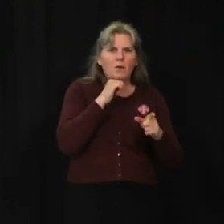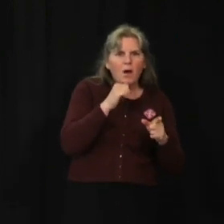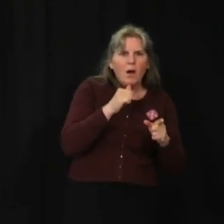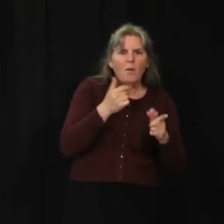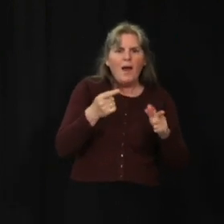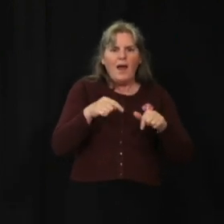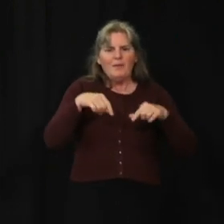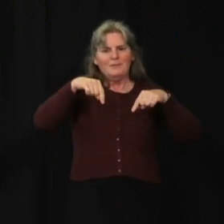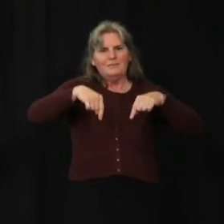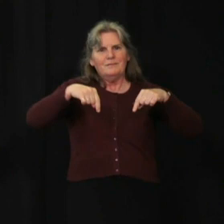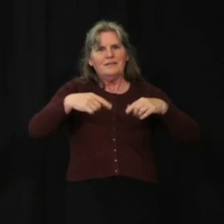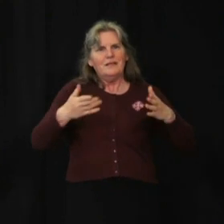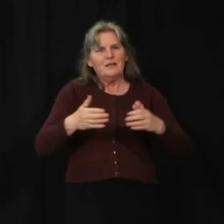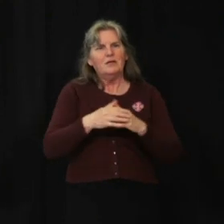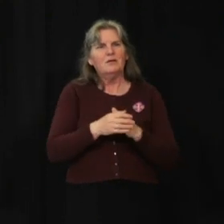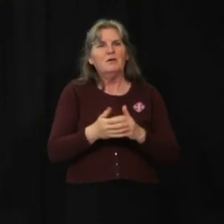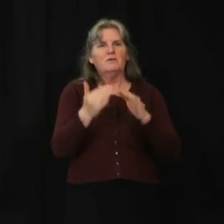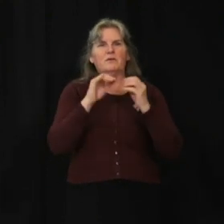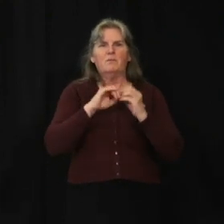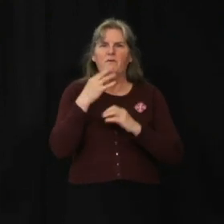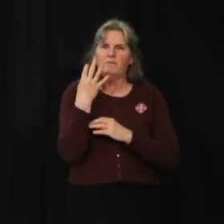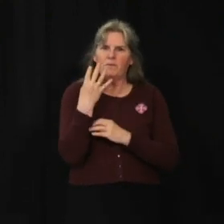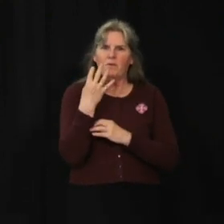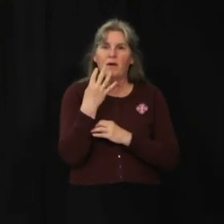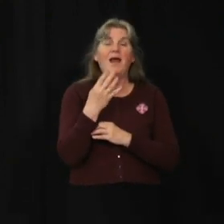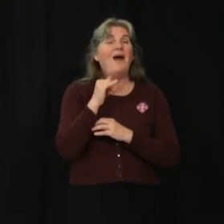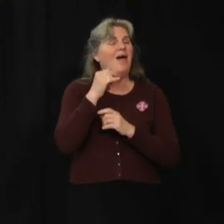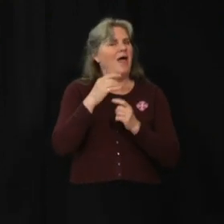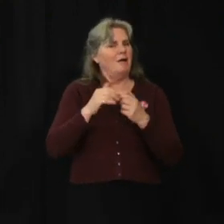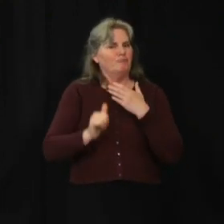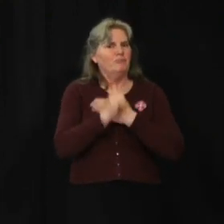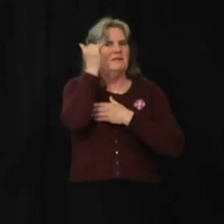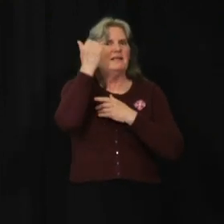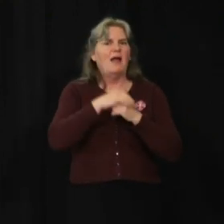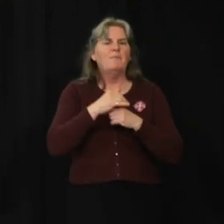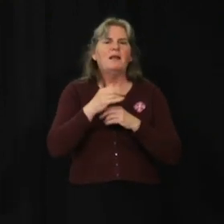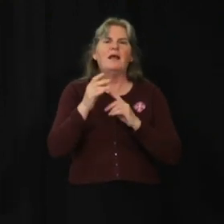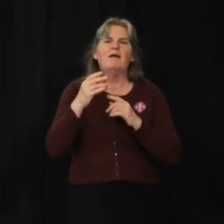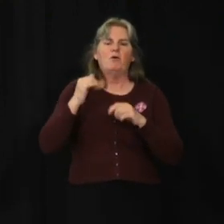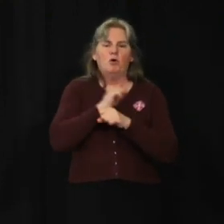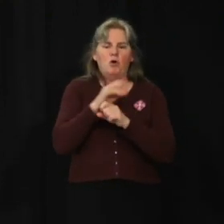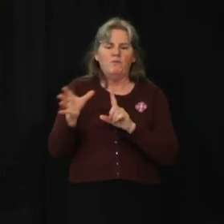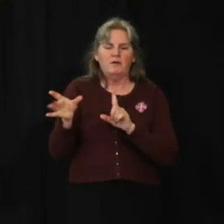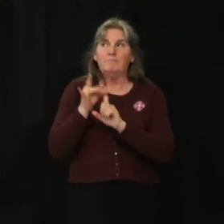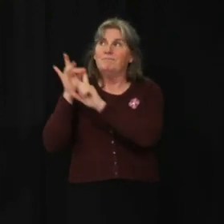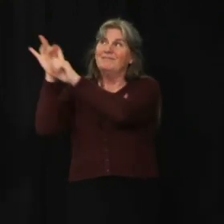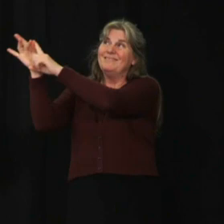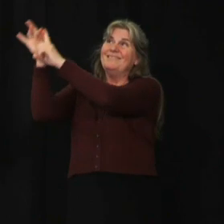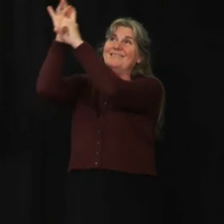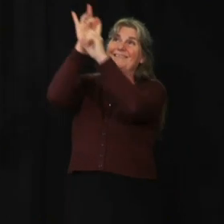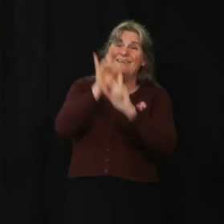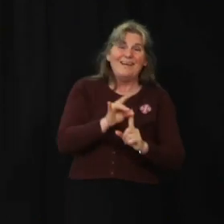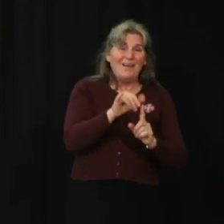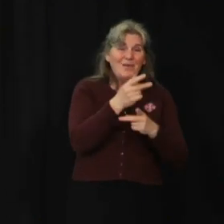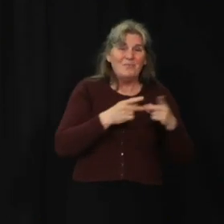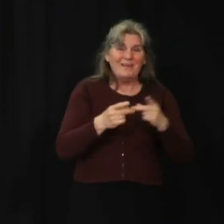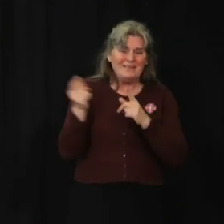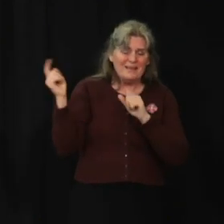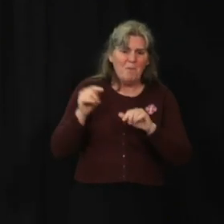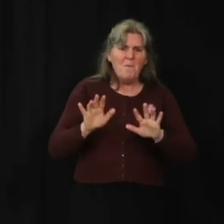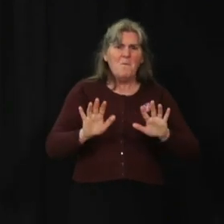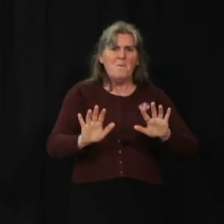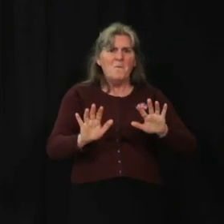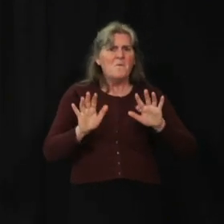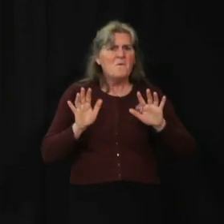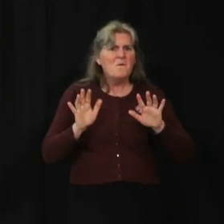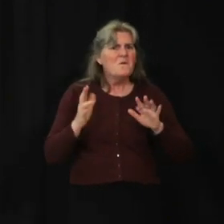current situations. 4, again, is that importation risk. If we see an upward trend in